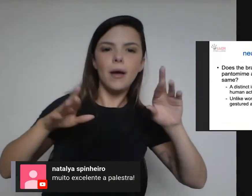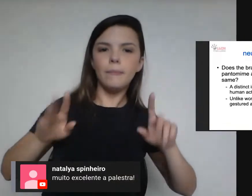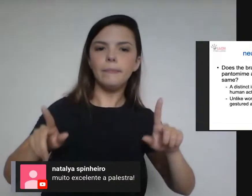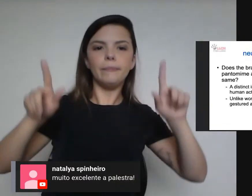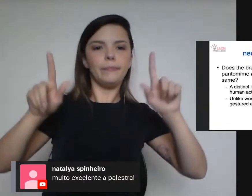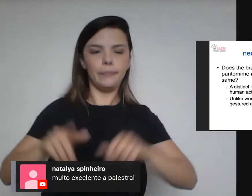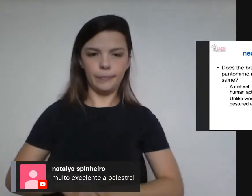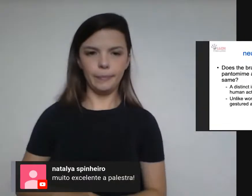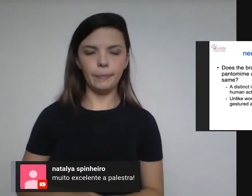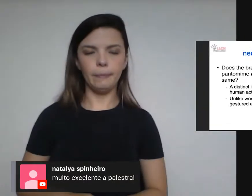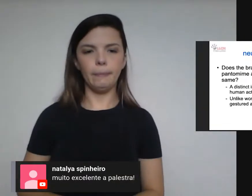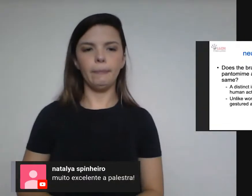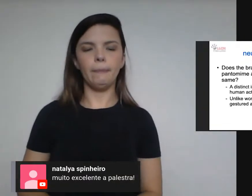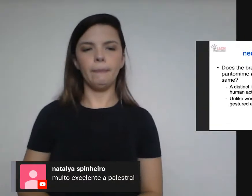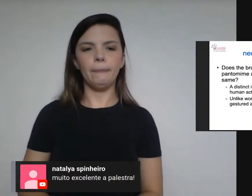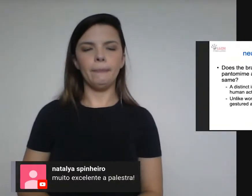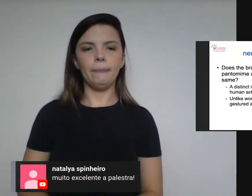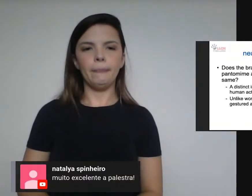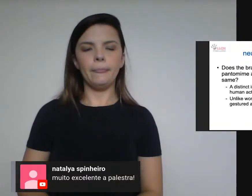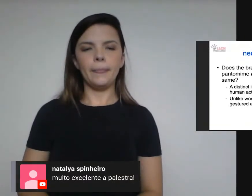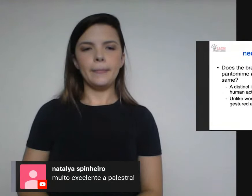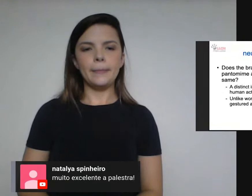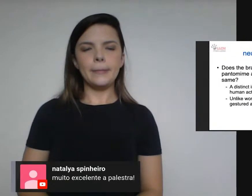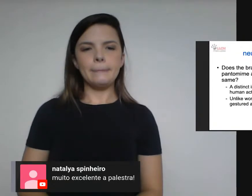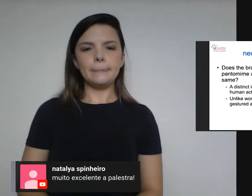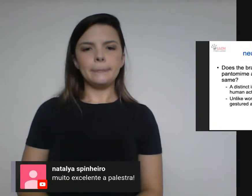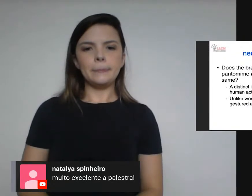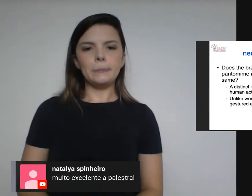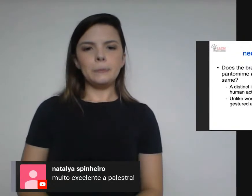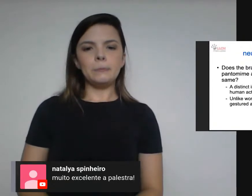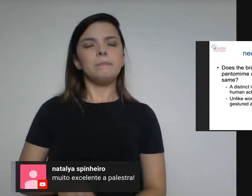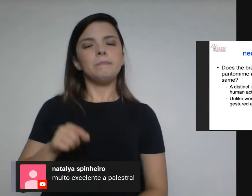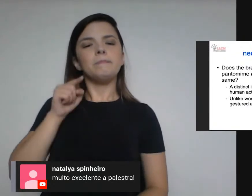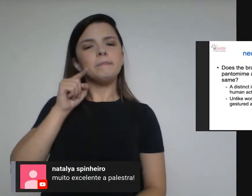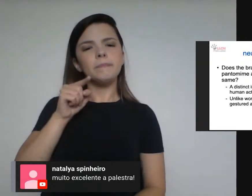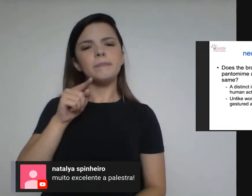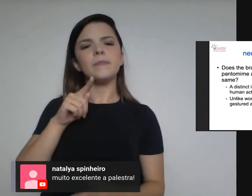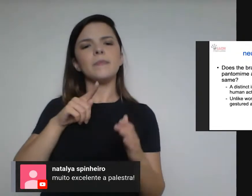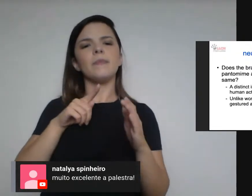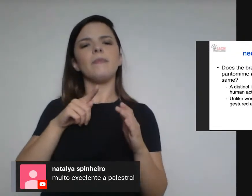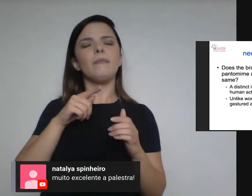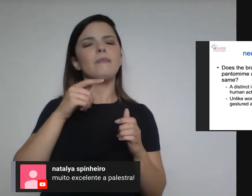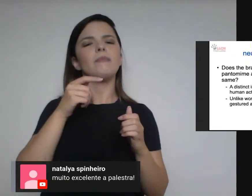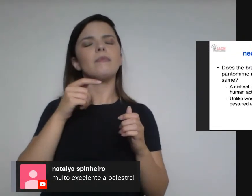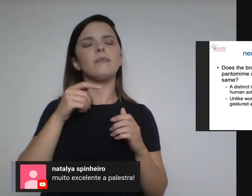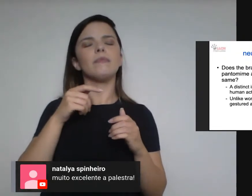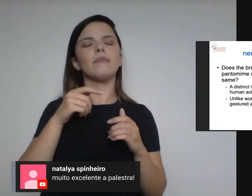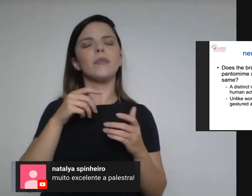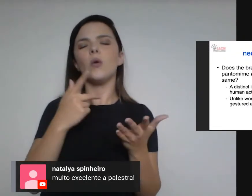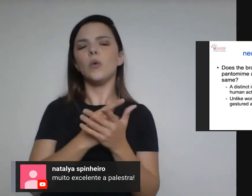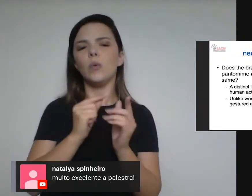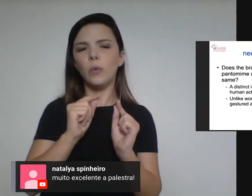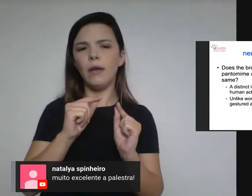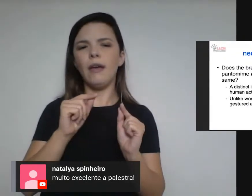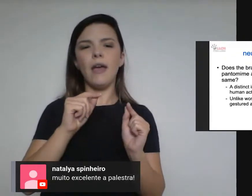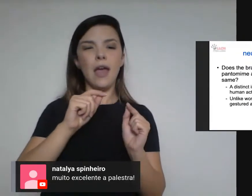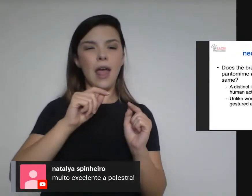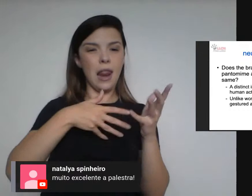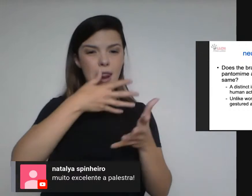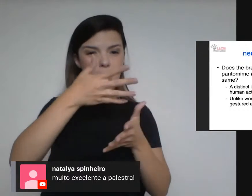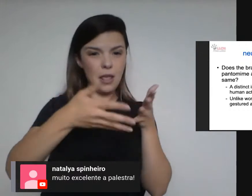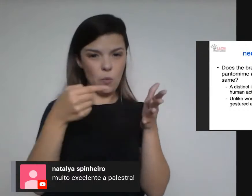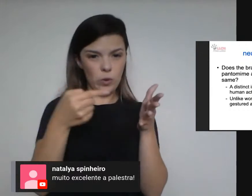play. So one of the things that's interesting about signs, particularly certain types of verbs, is they can look